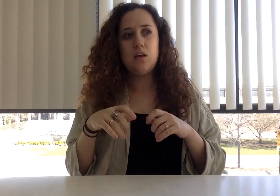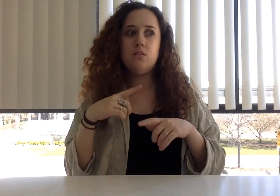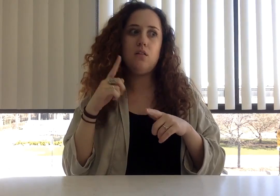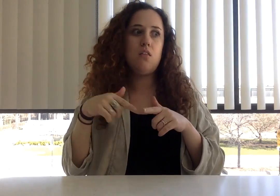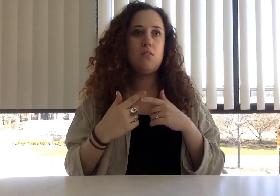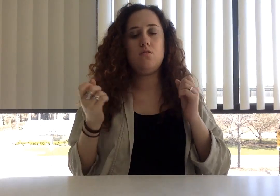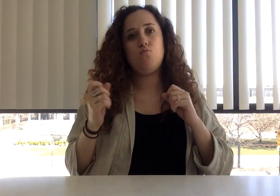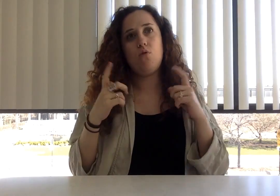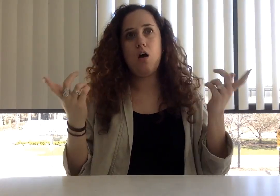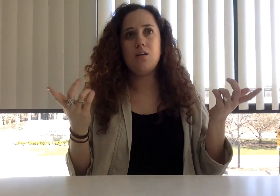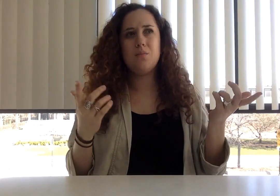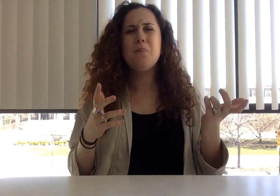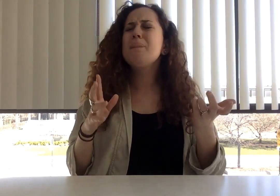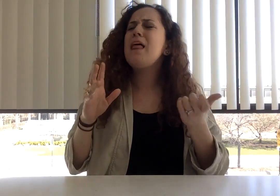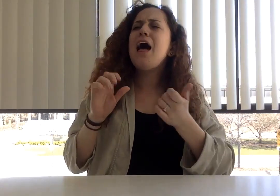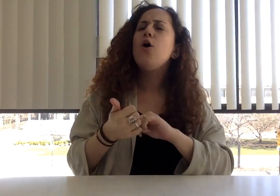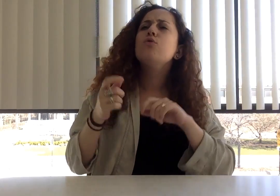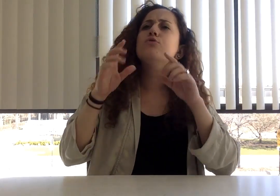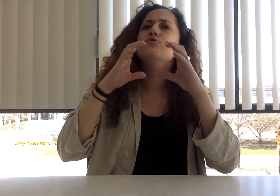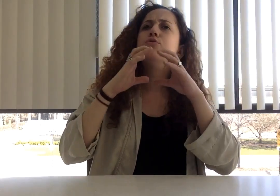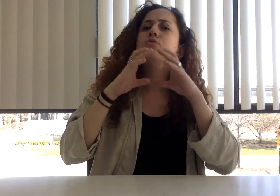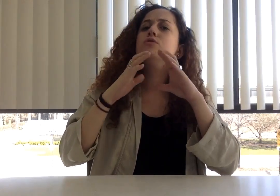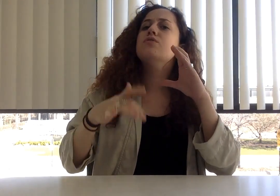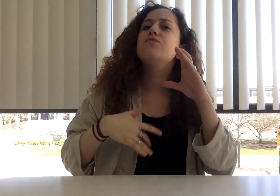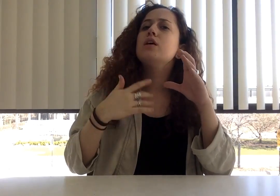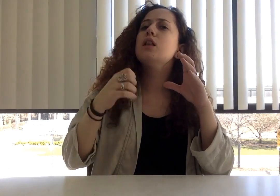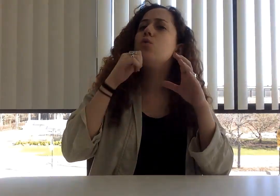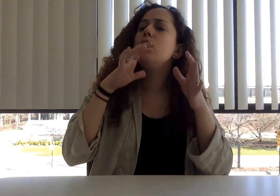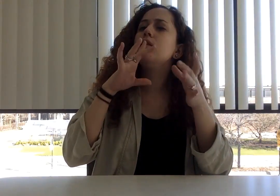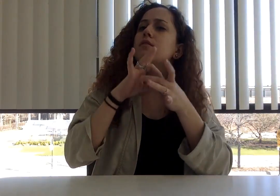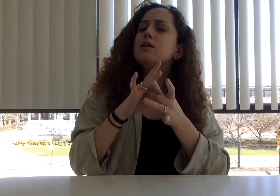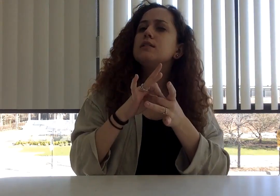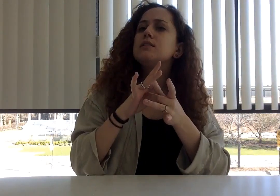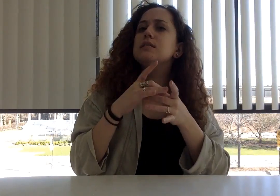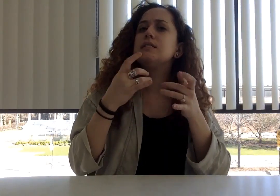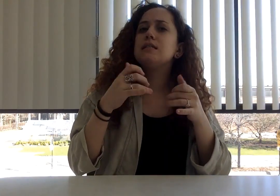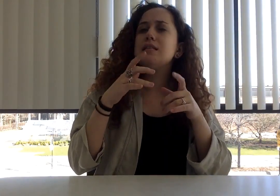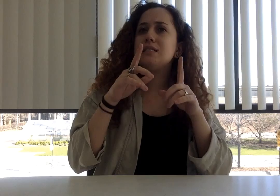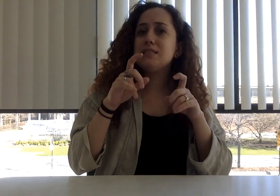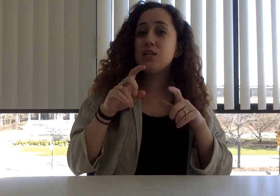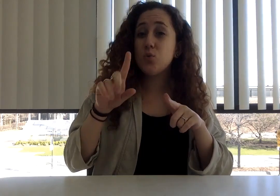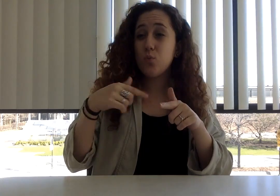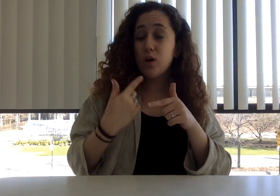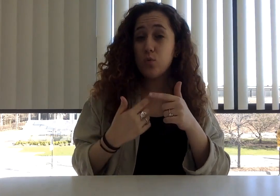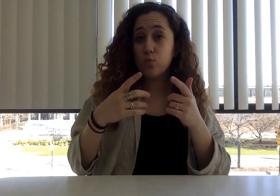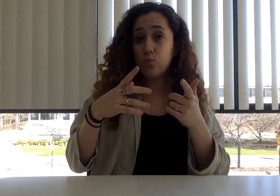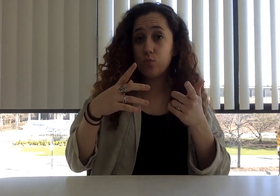feel irrelevant to this test when we are dealing with a chapter that's solving systems of nonlinear